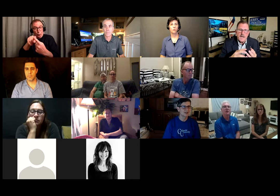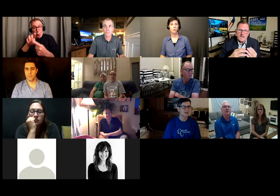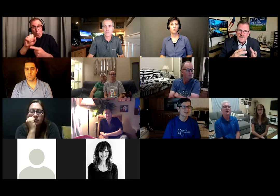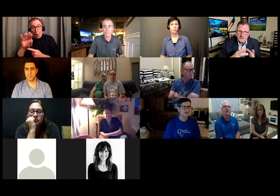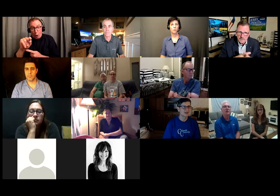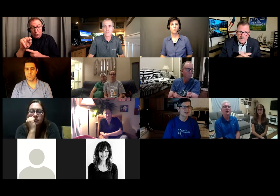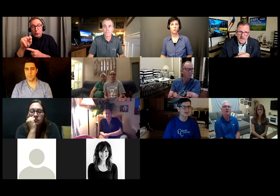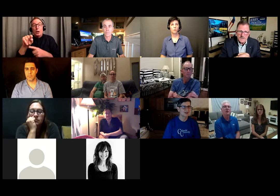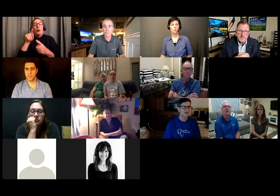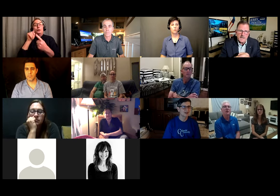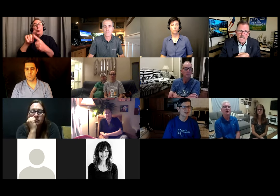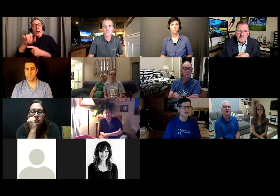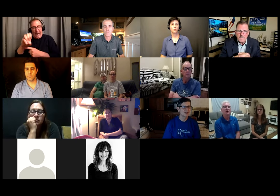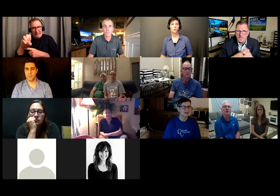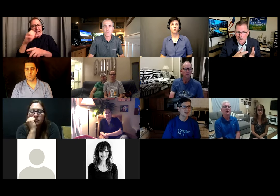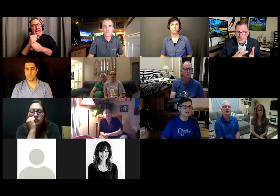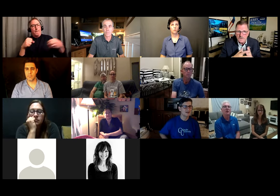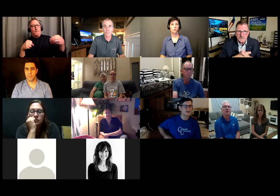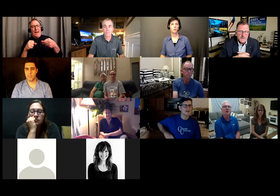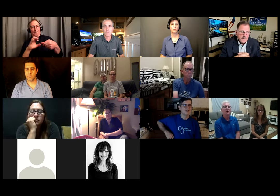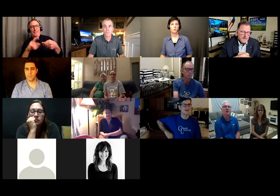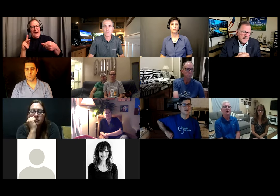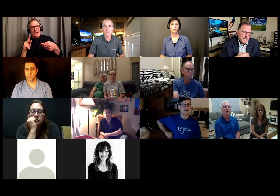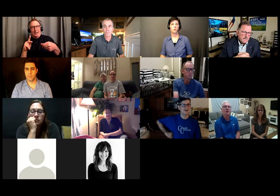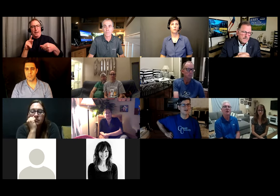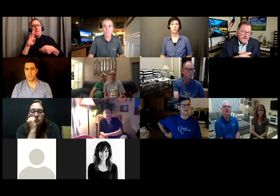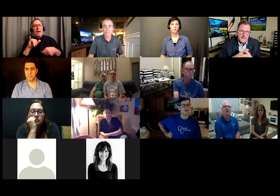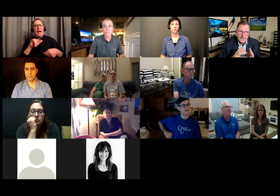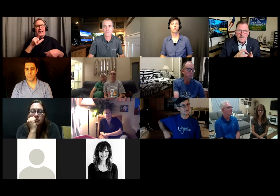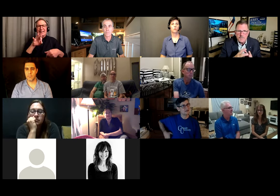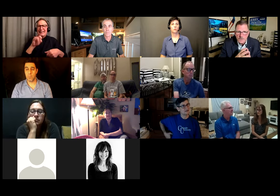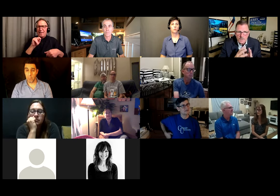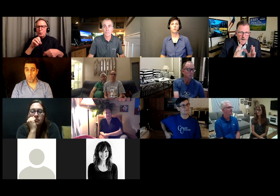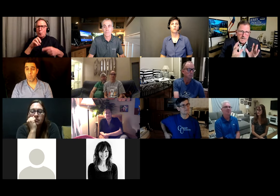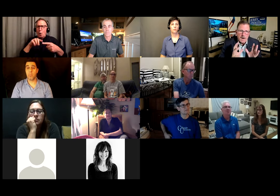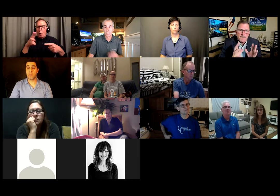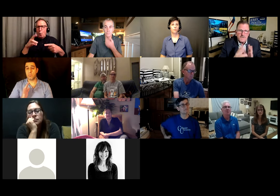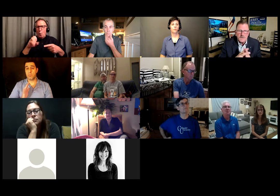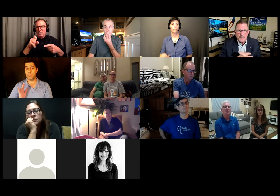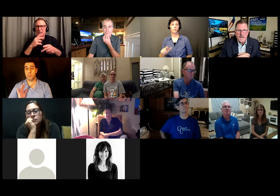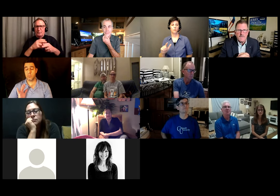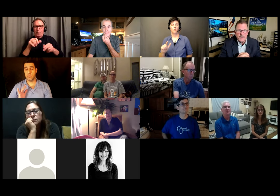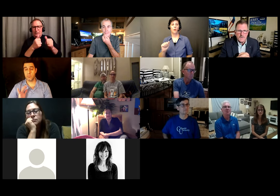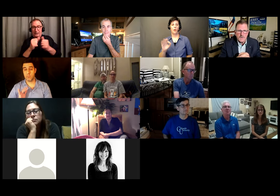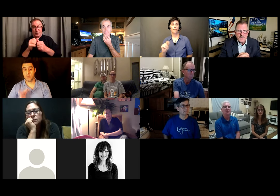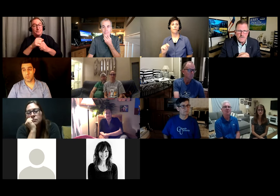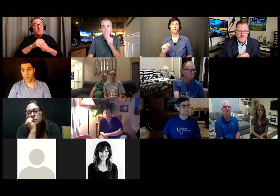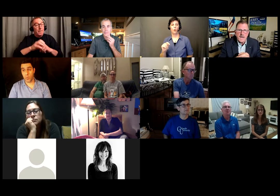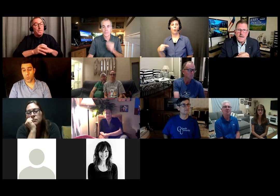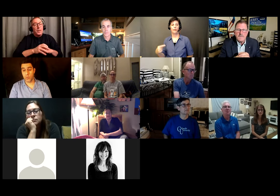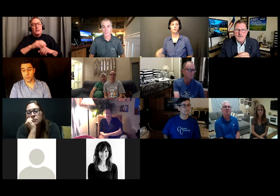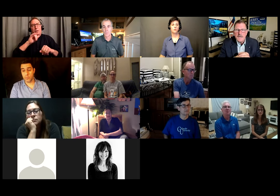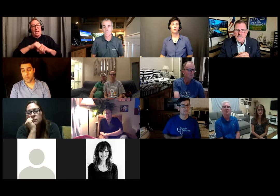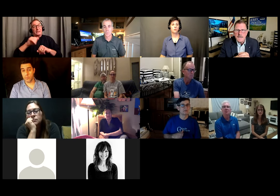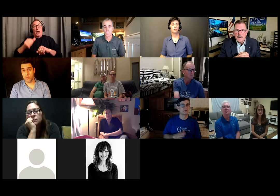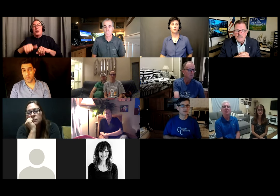you can actually get subsidized by LAFT or by Wheels. And another great opportunity that we have that we're doing is we